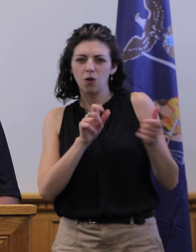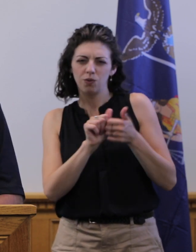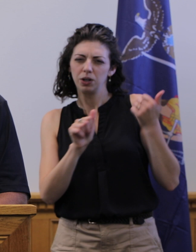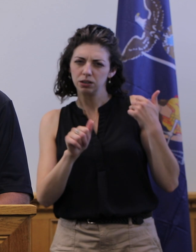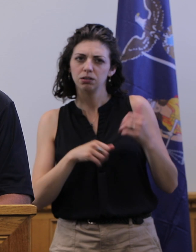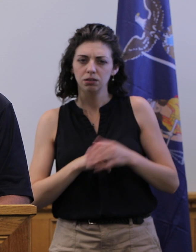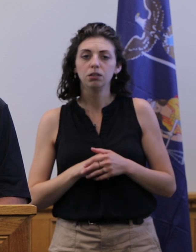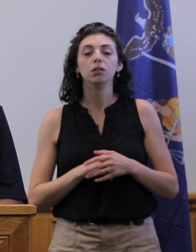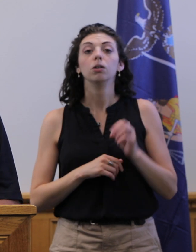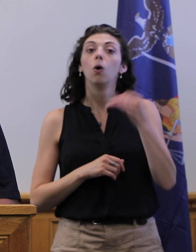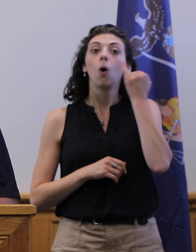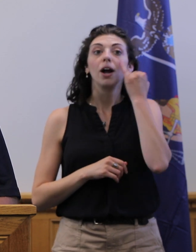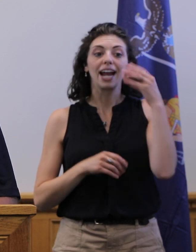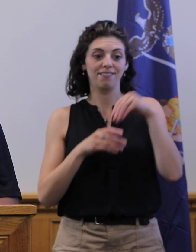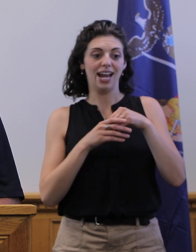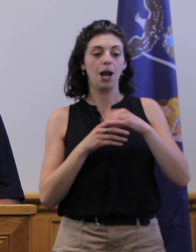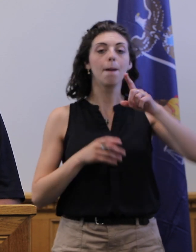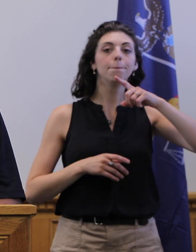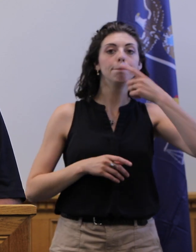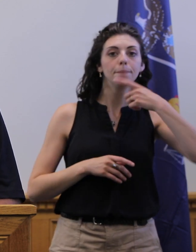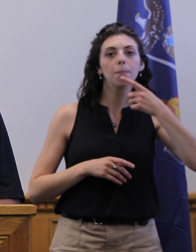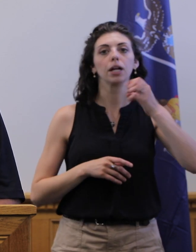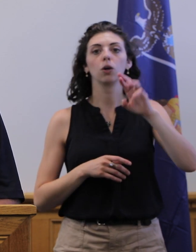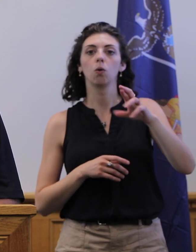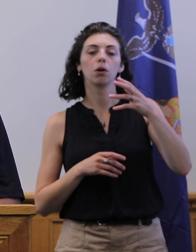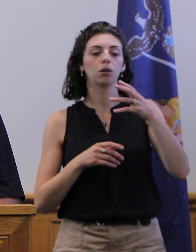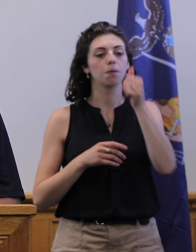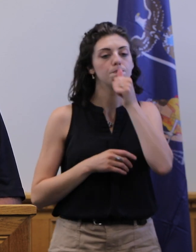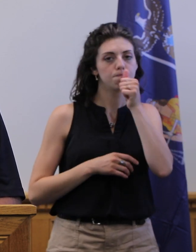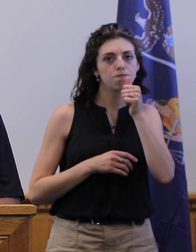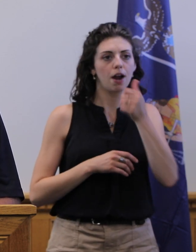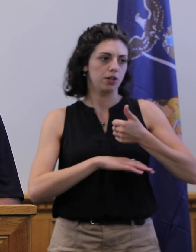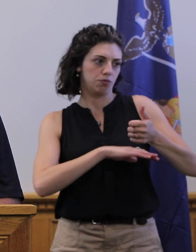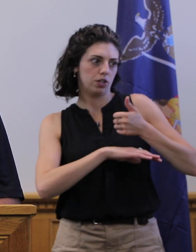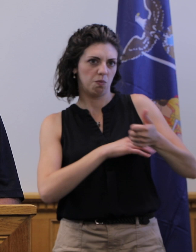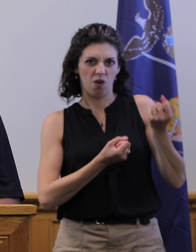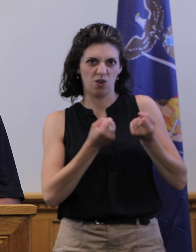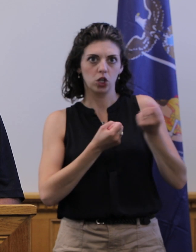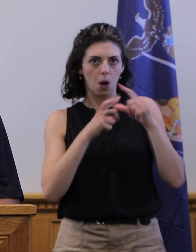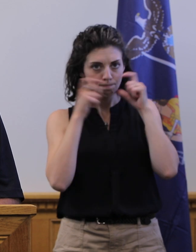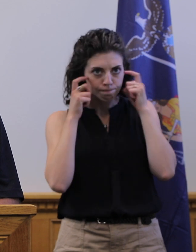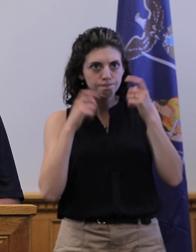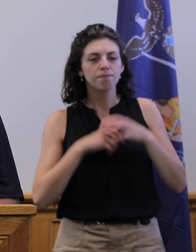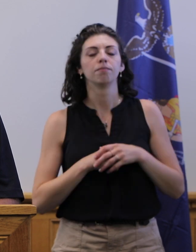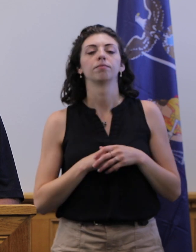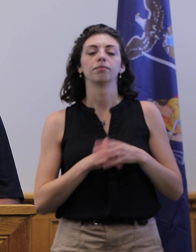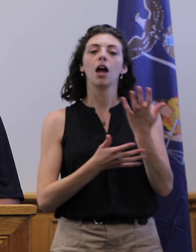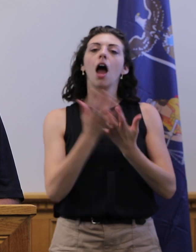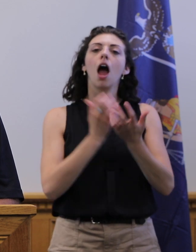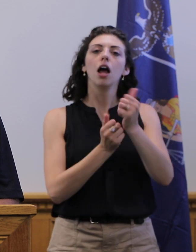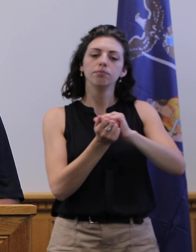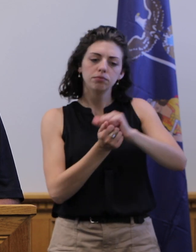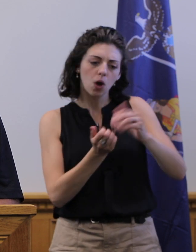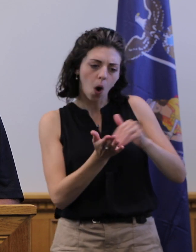you are in a public or private transportation carrier or for-hire vehicle. Wash your hands often with soap and water for at least